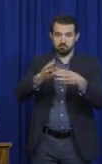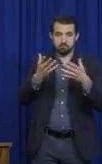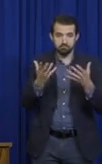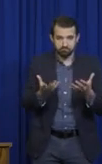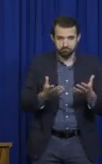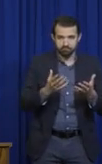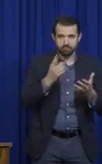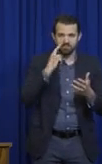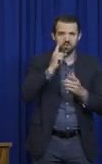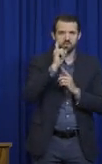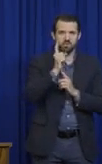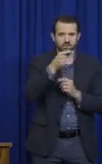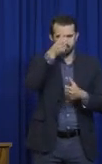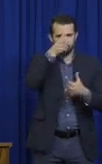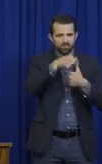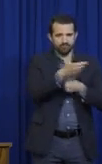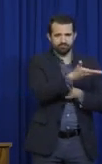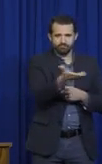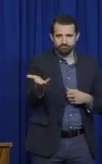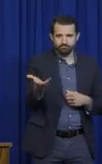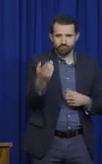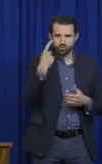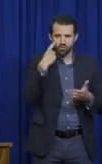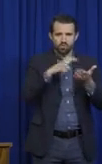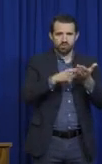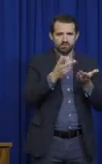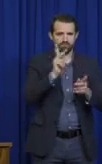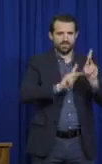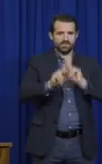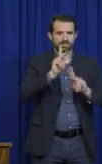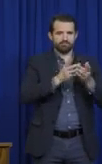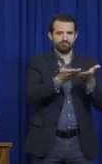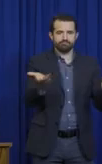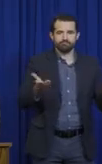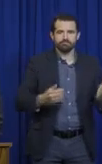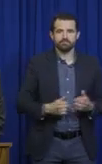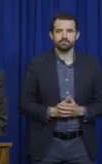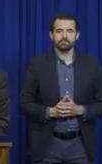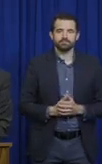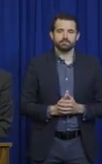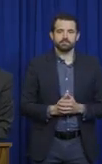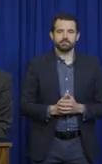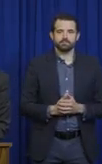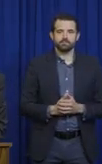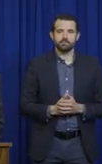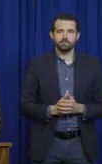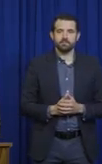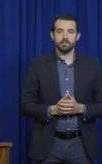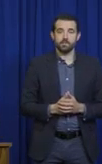that. With that in mind, Maine CDC is recording now